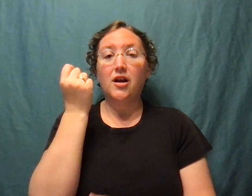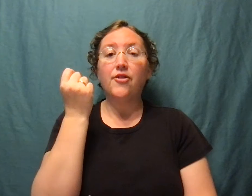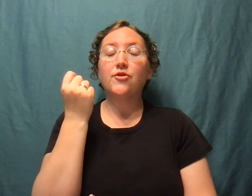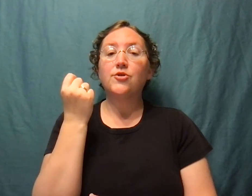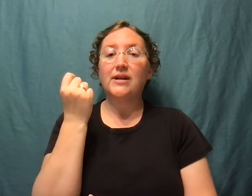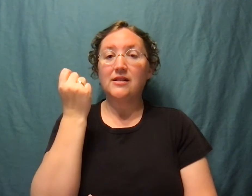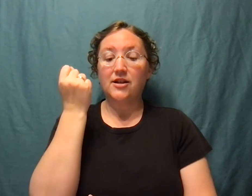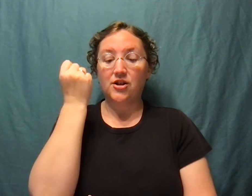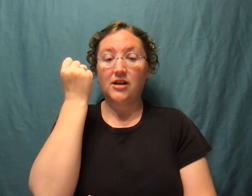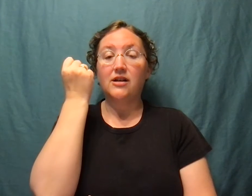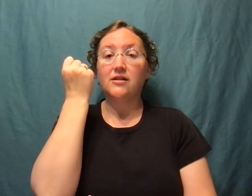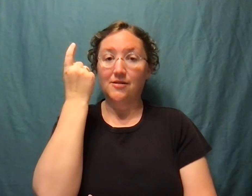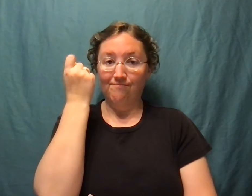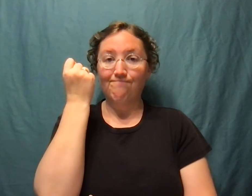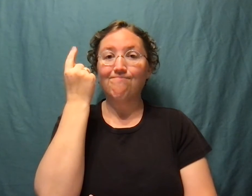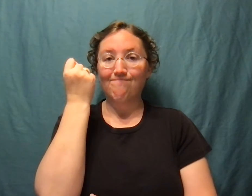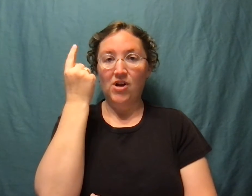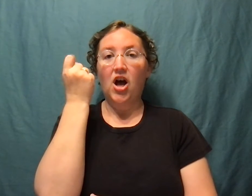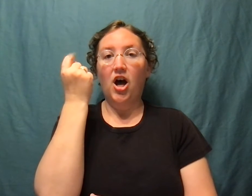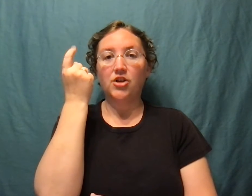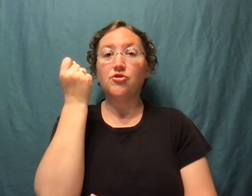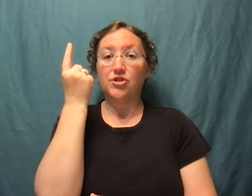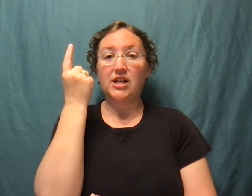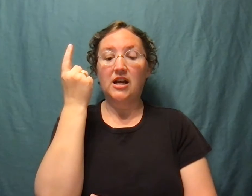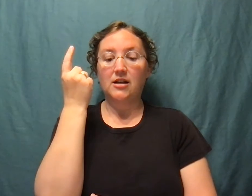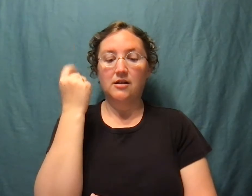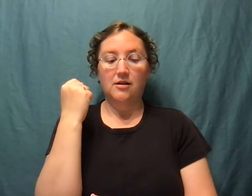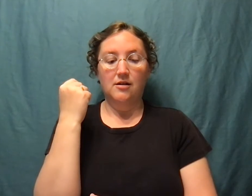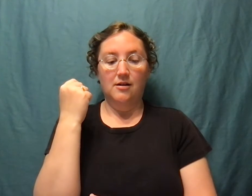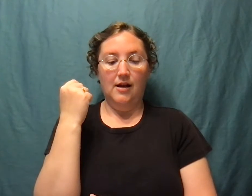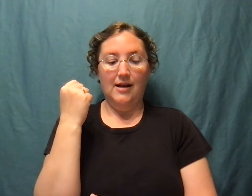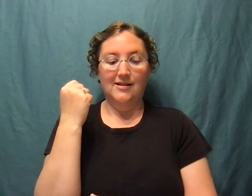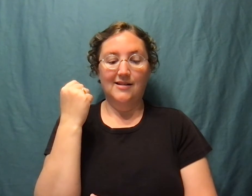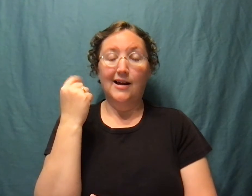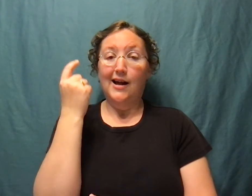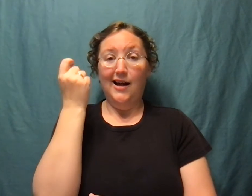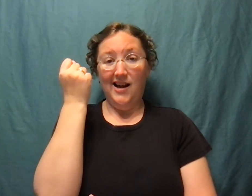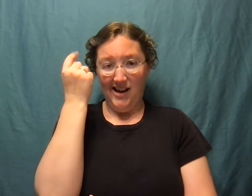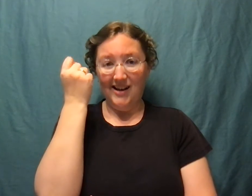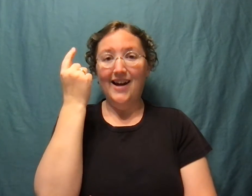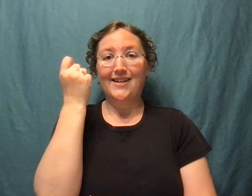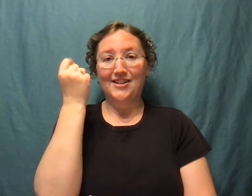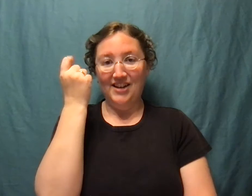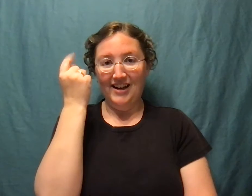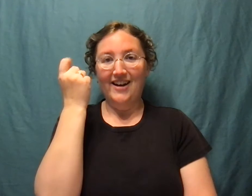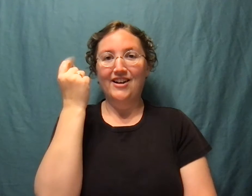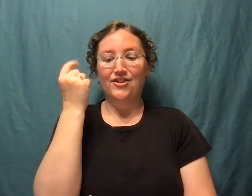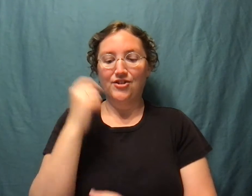Another translation is understand, as in I got it. I understand